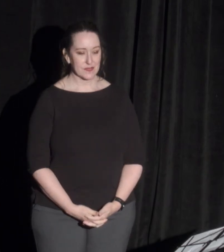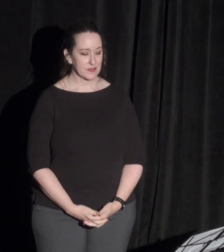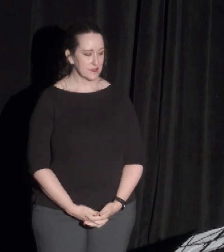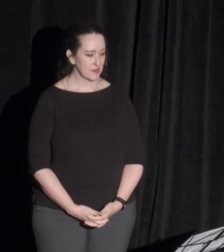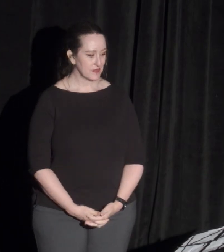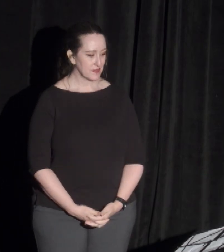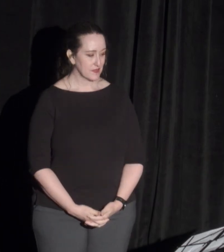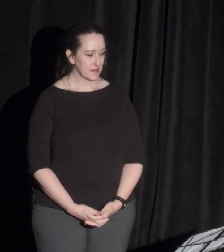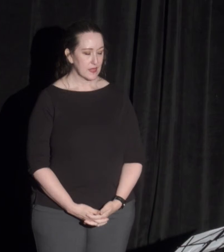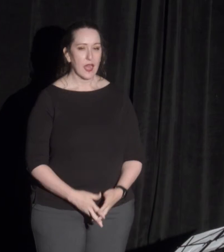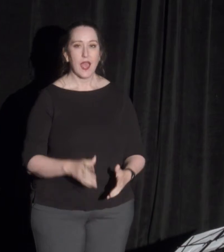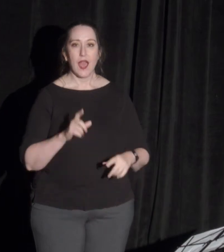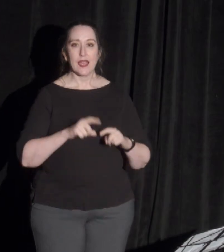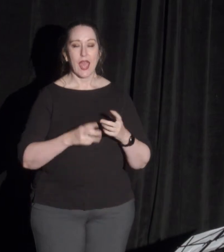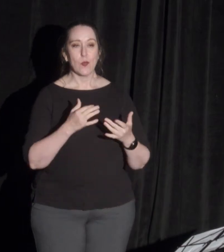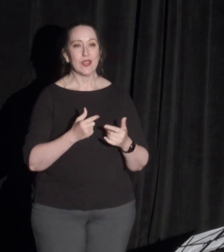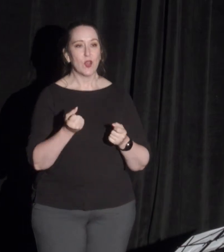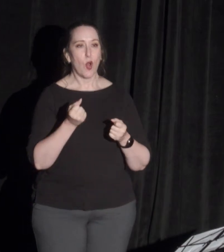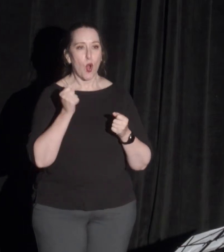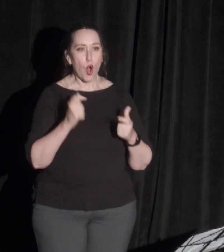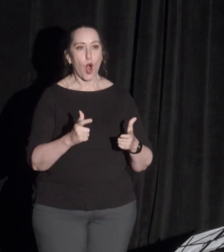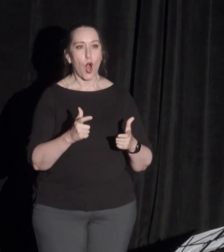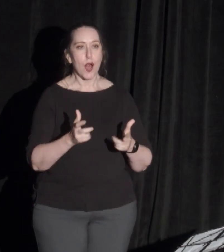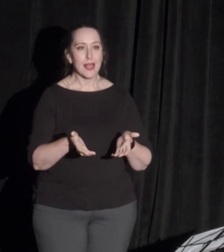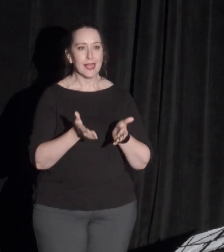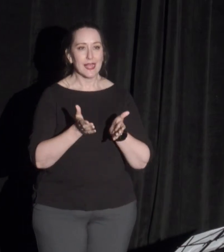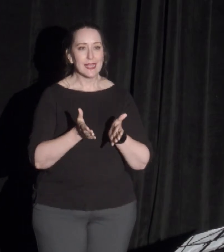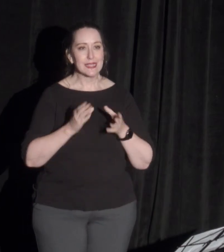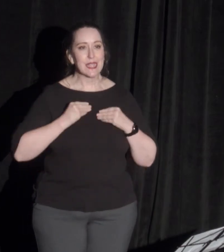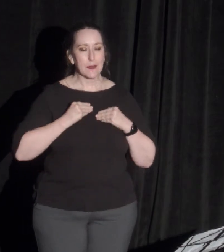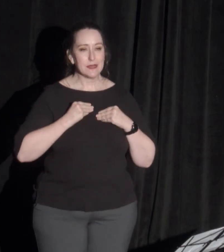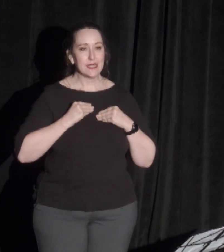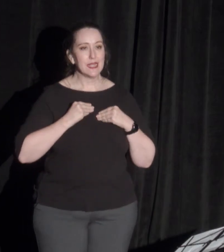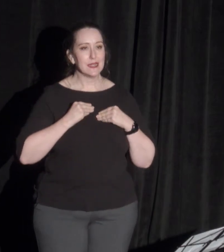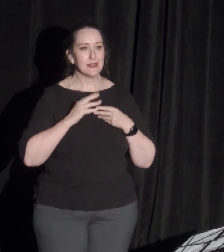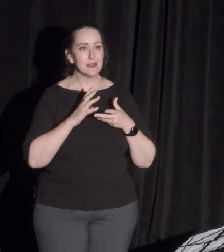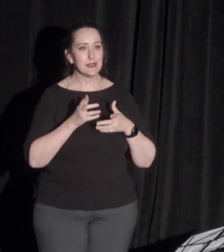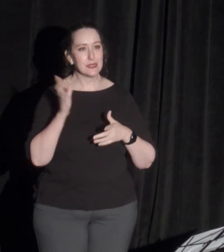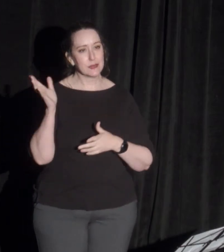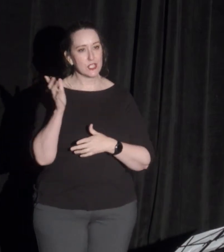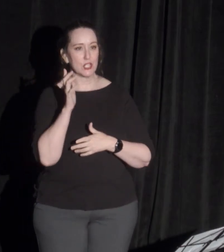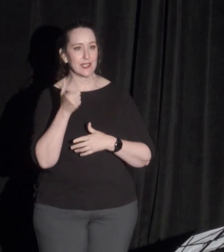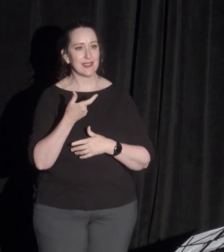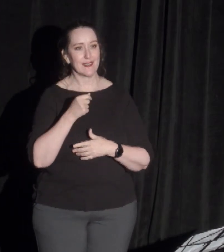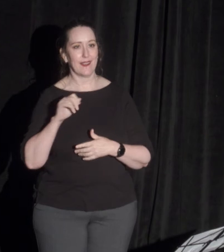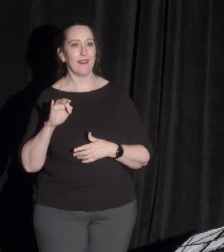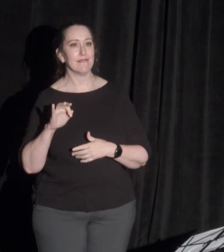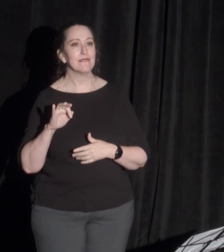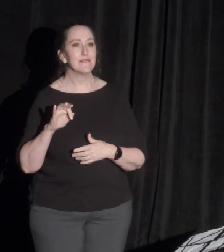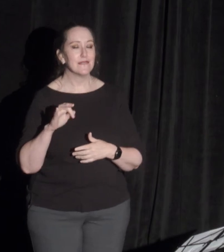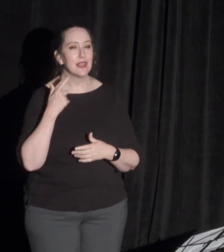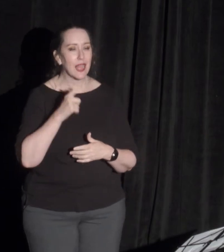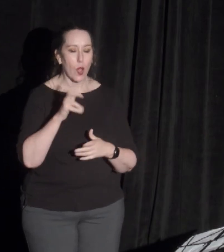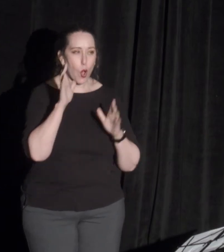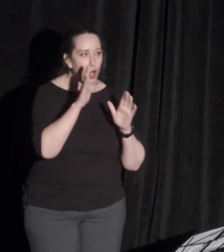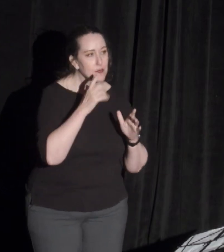I can't wait until every acceptance speech is delivered in GIF form. It's gonna be awesome because I'm gonna have the Laser Moose